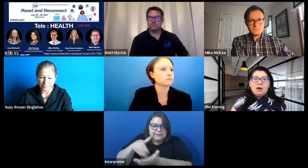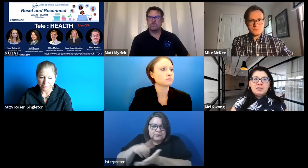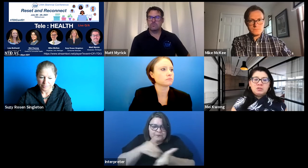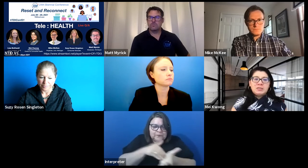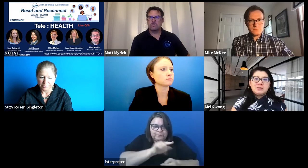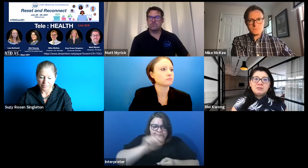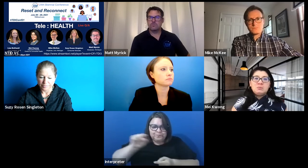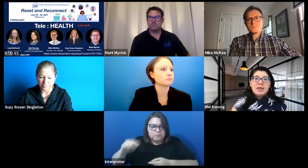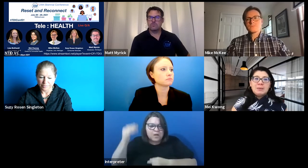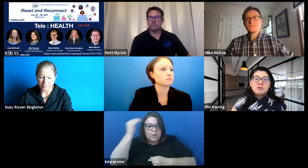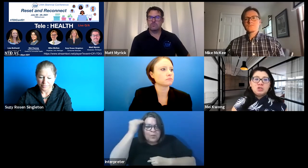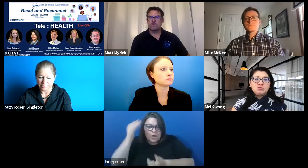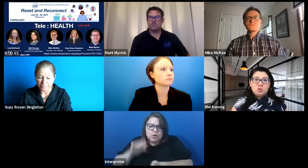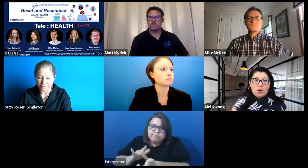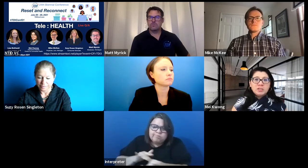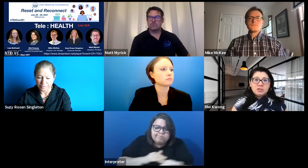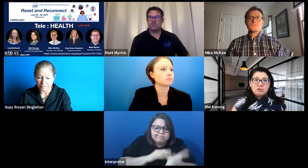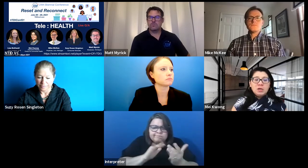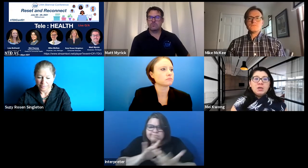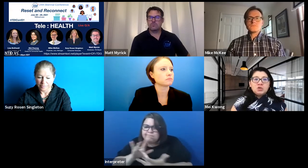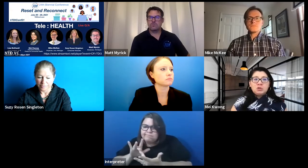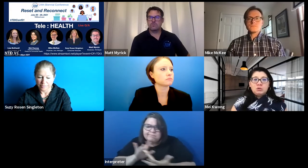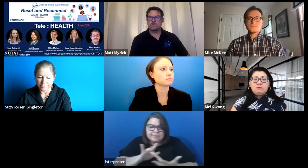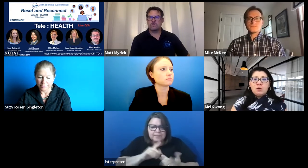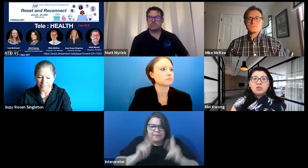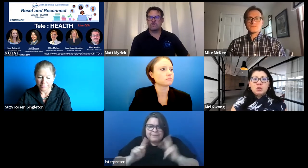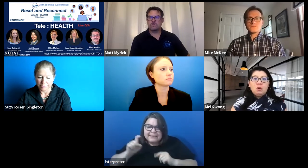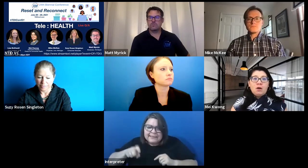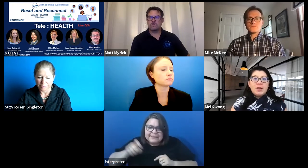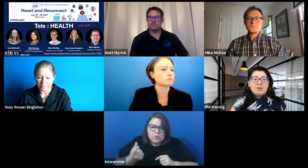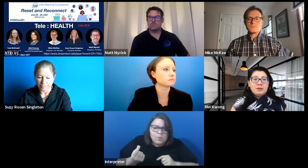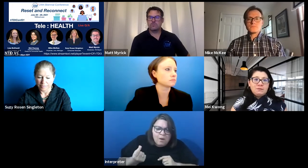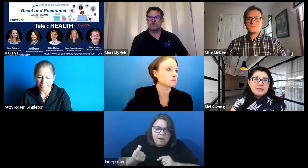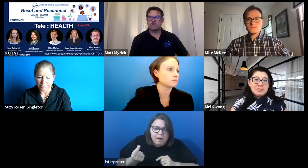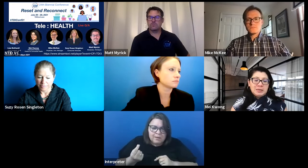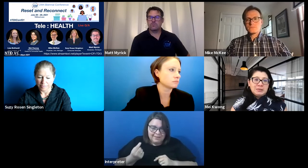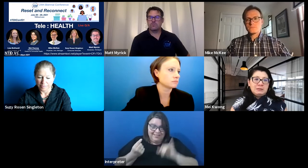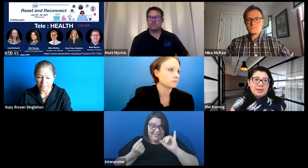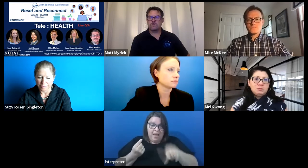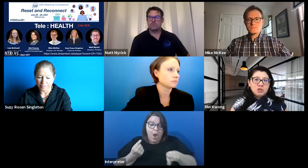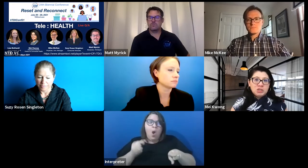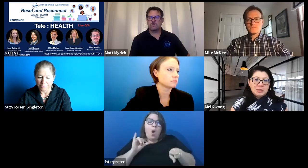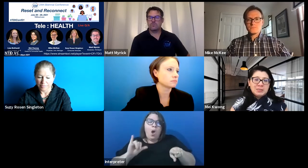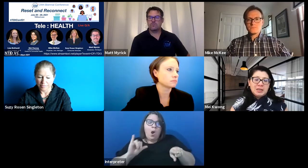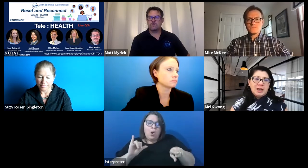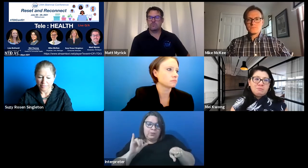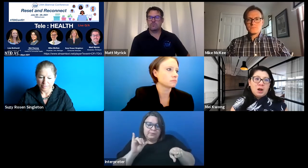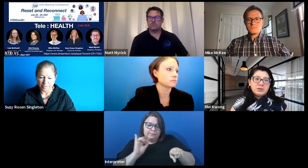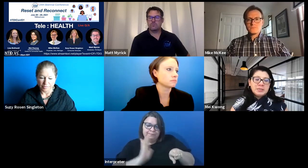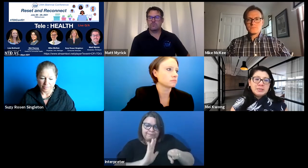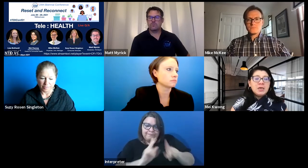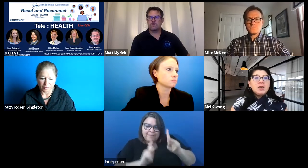going on in their states. So they'll be able to direct you to folks who are very invested in like pushing these